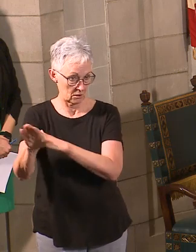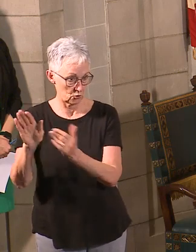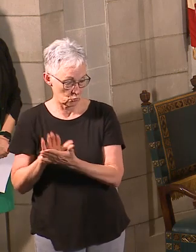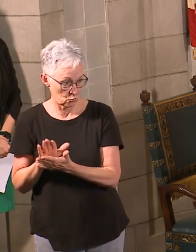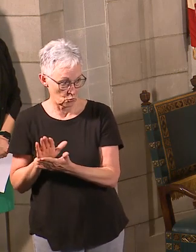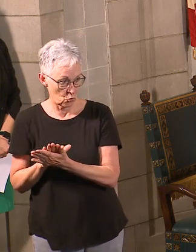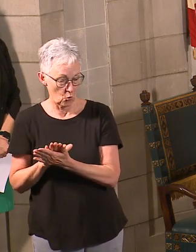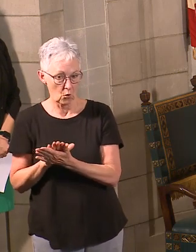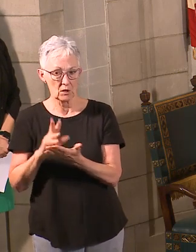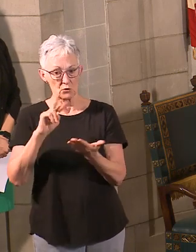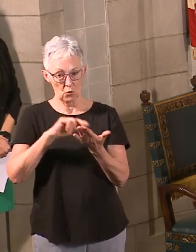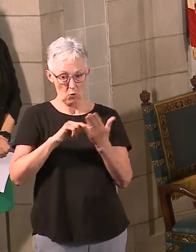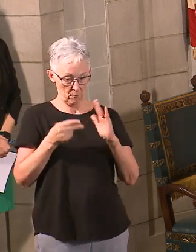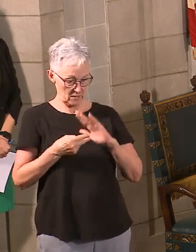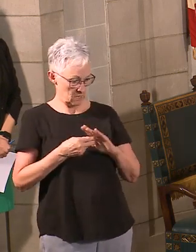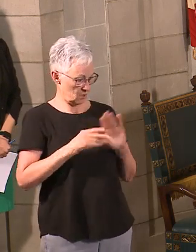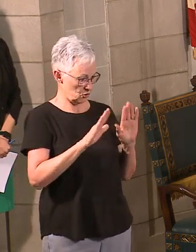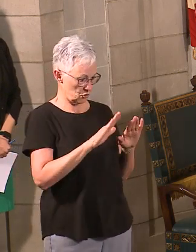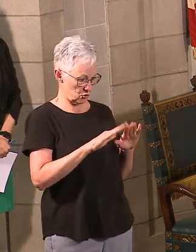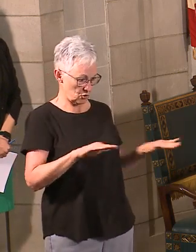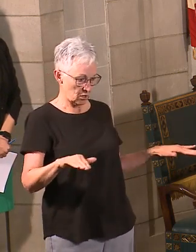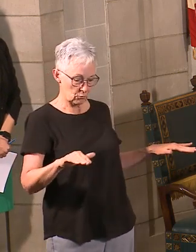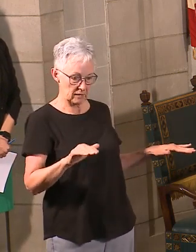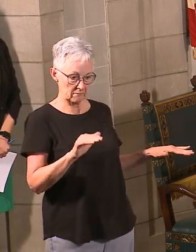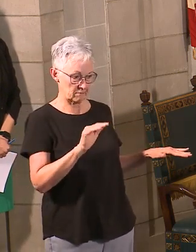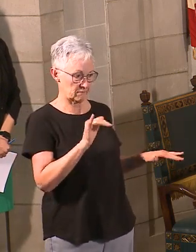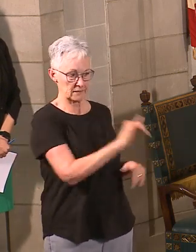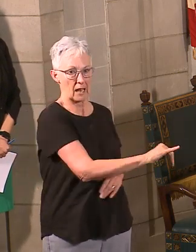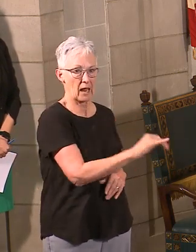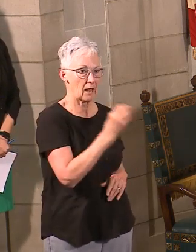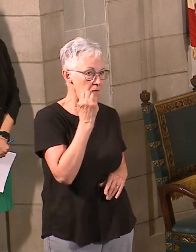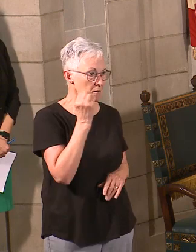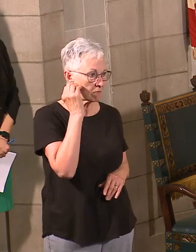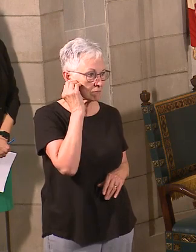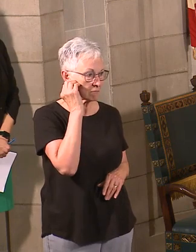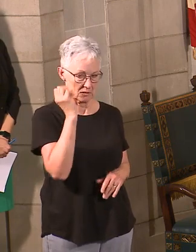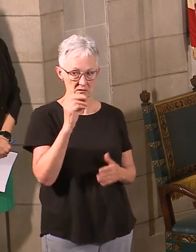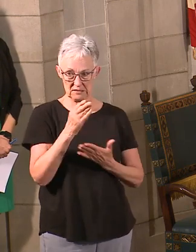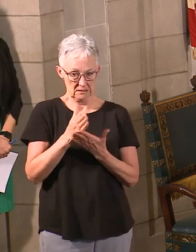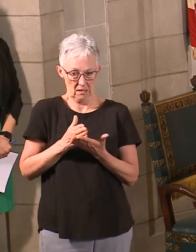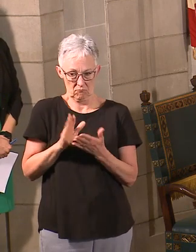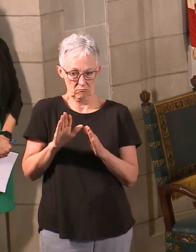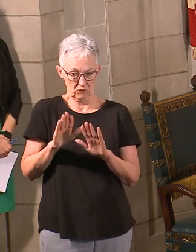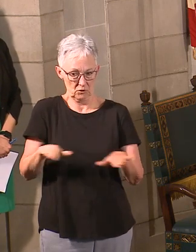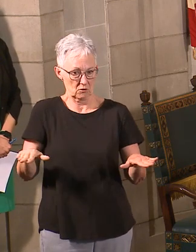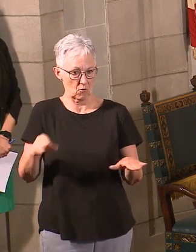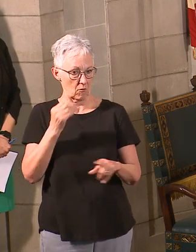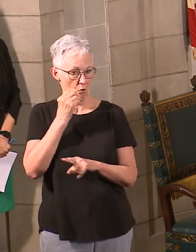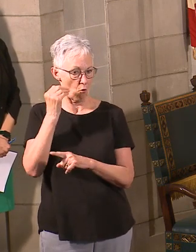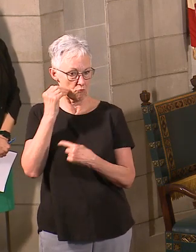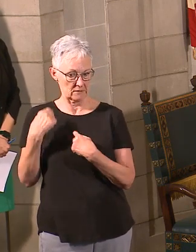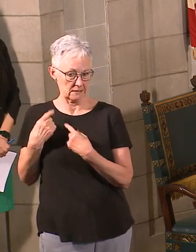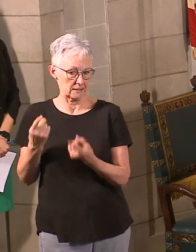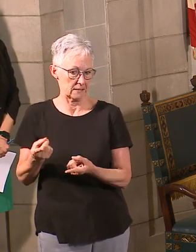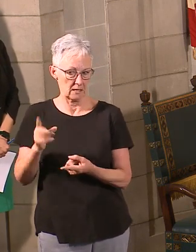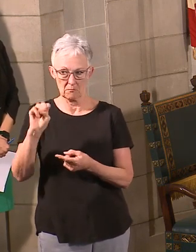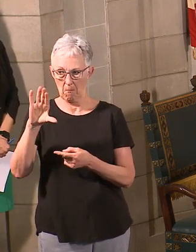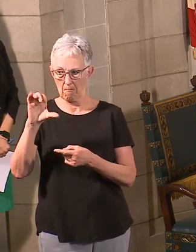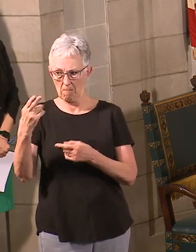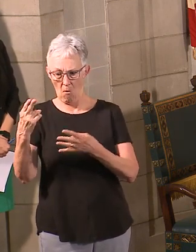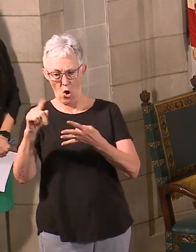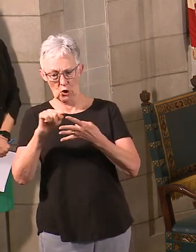That children have not been in class maybe since the first week of March or the second week of March.